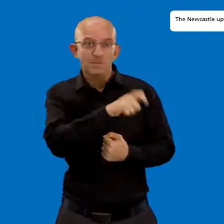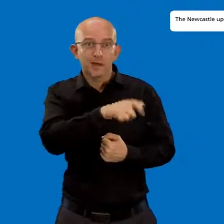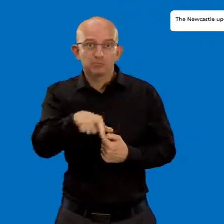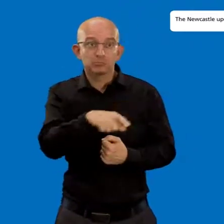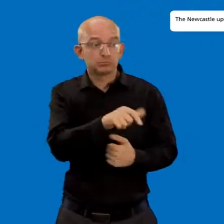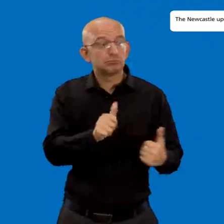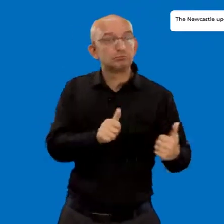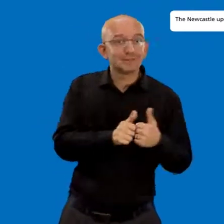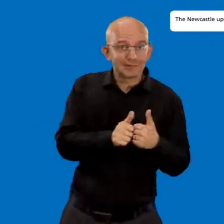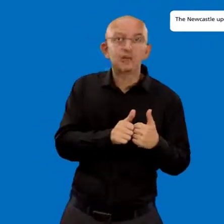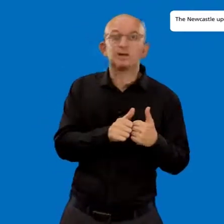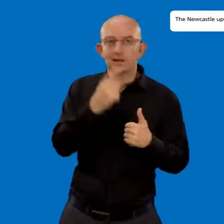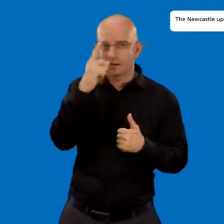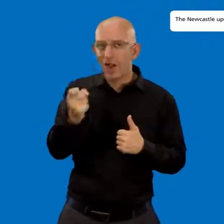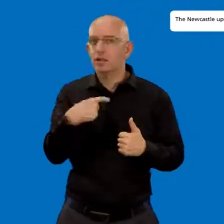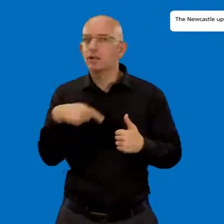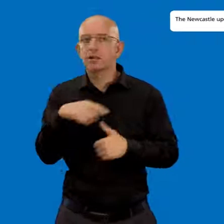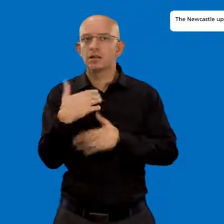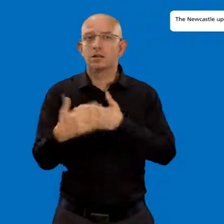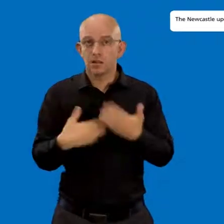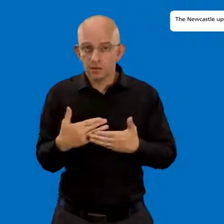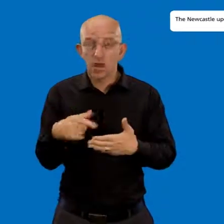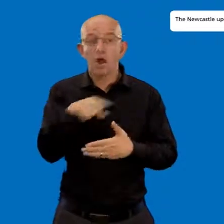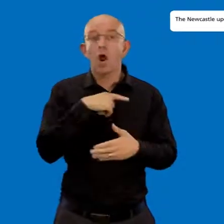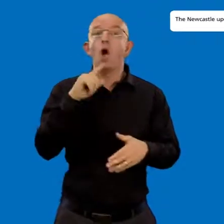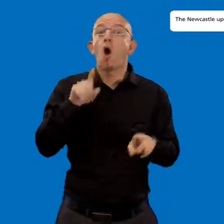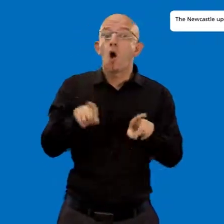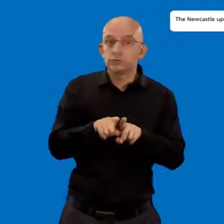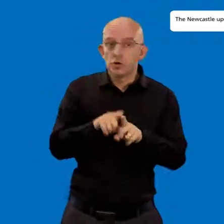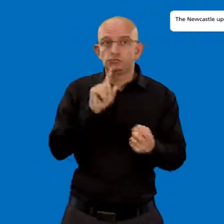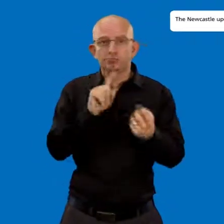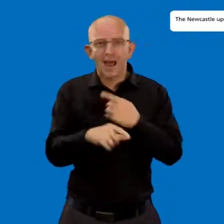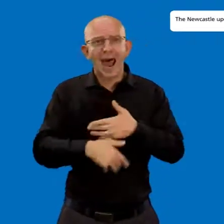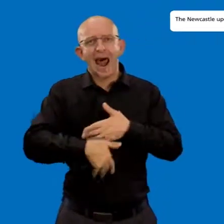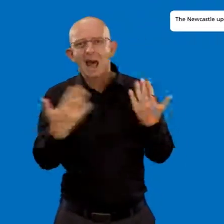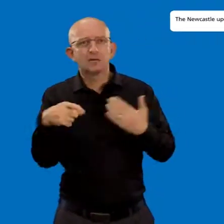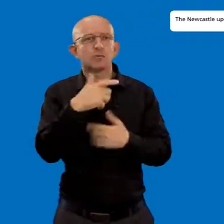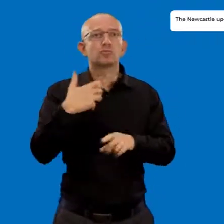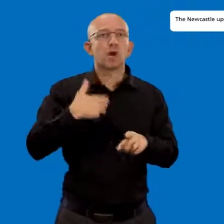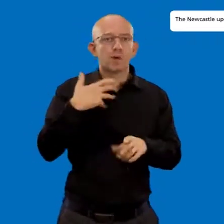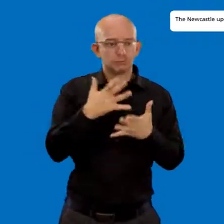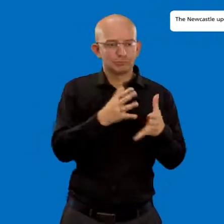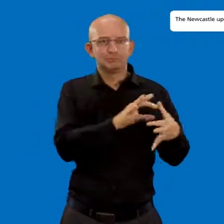Also respond to any complaint that refers to a decision made by the Trust not to provide a service.